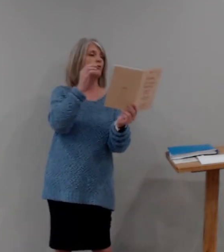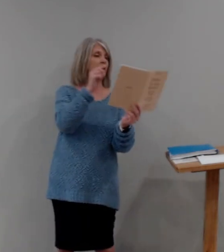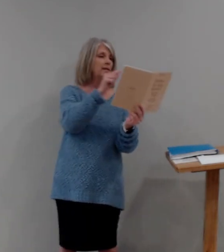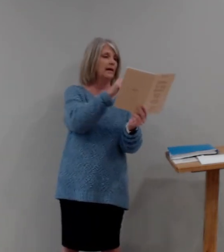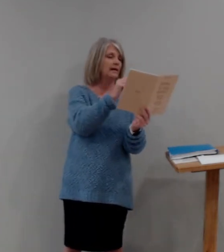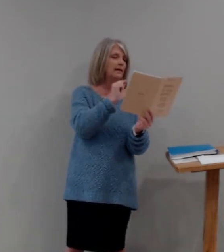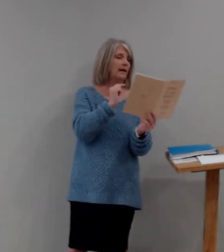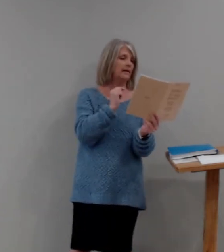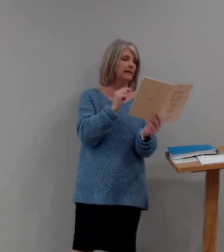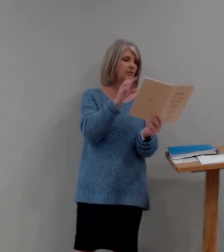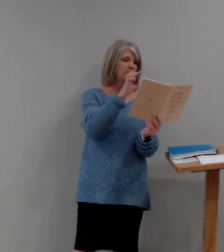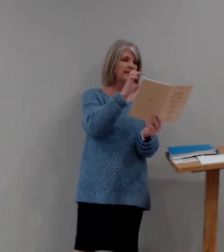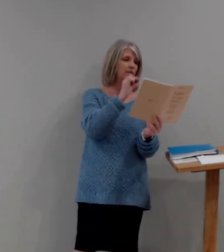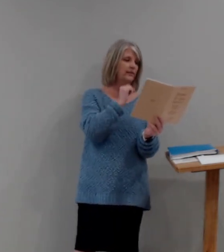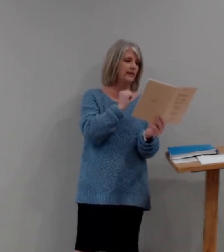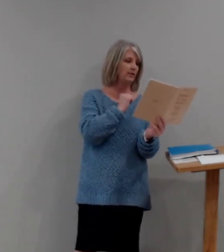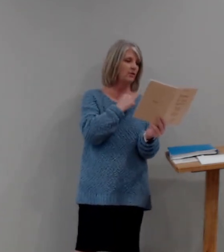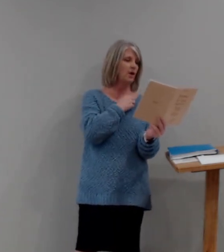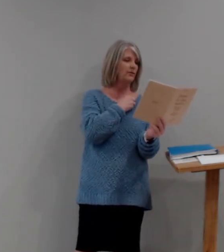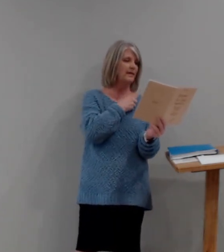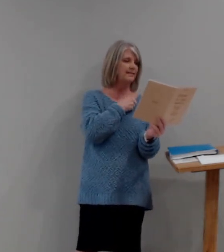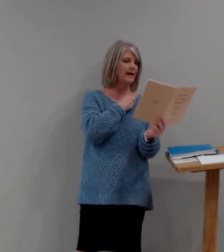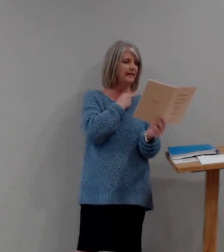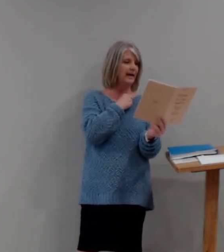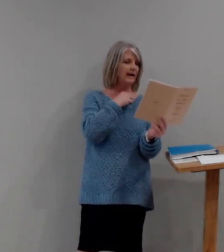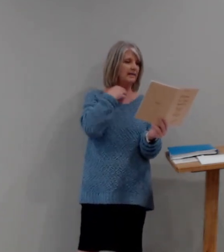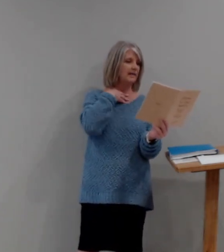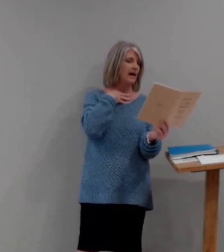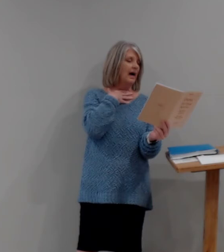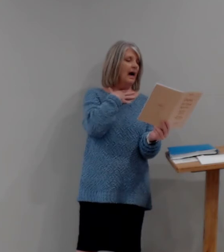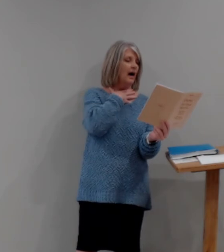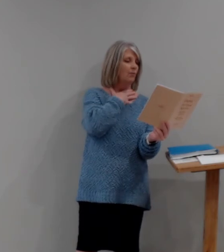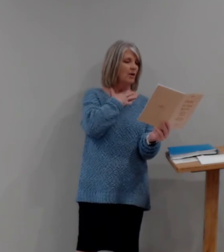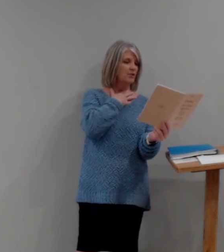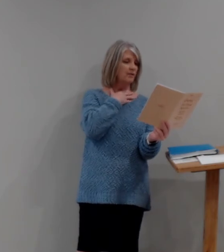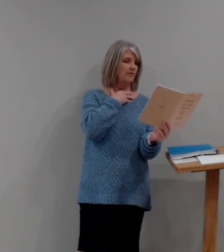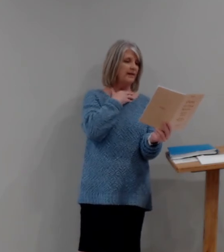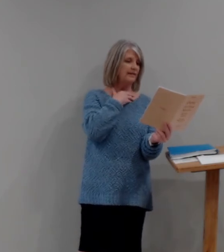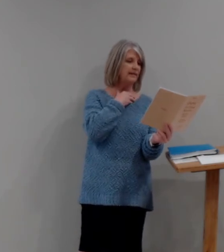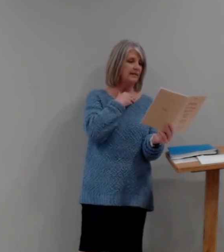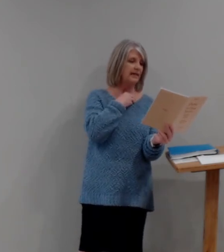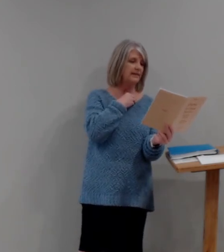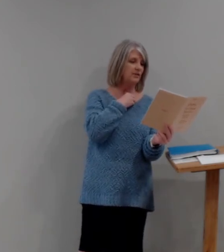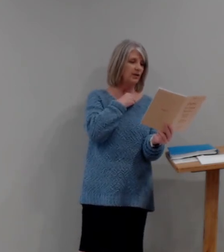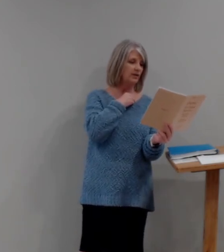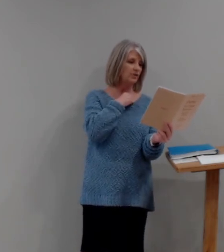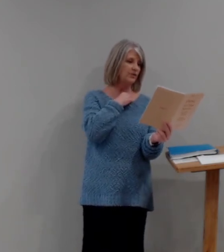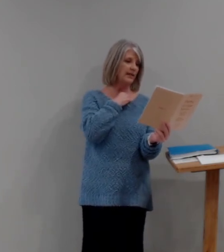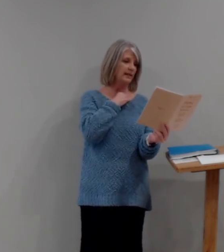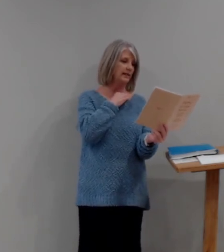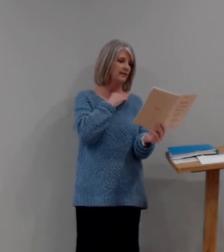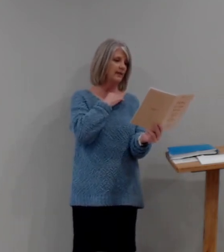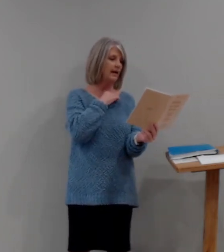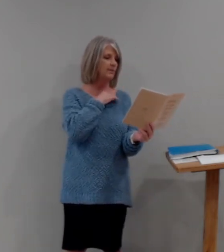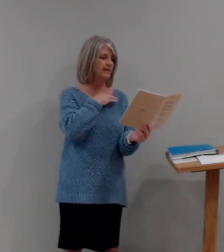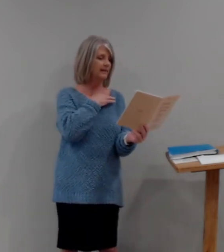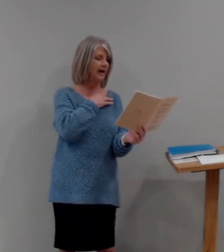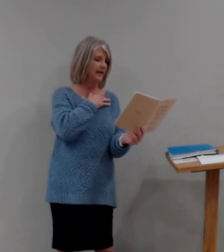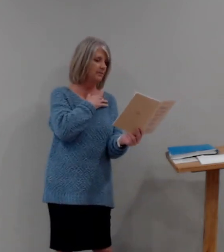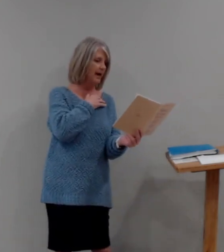read just a little thing here called A Signing Hand. I watched the faces and did not understand. Then I was enlightened by a